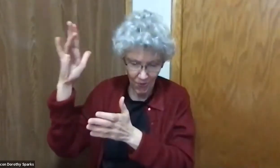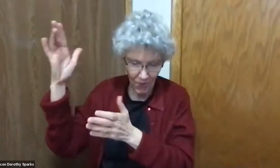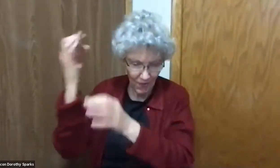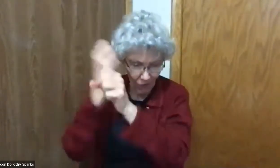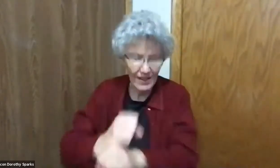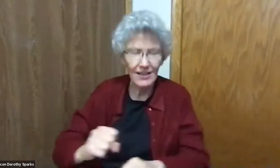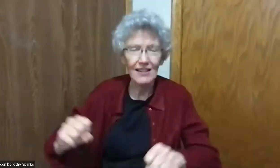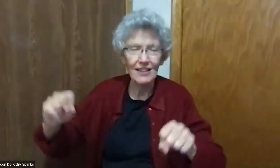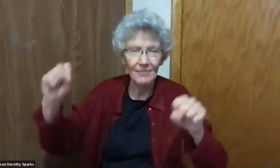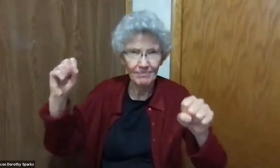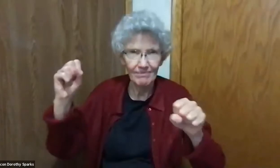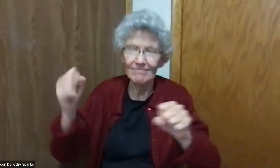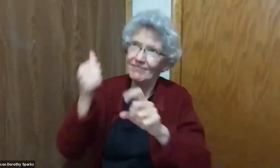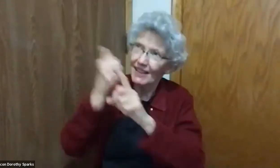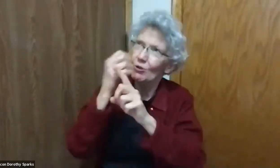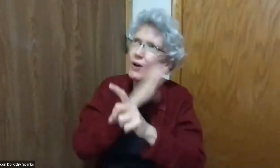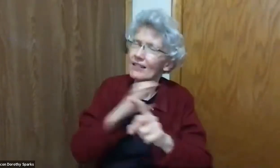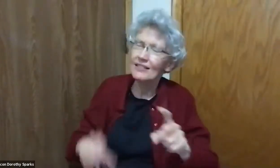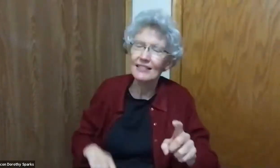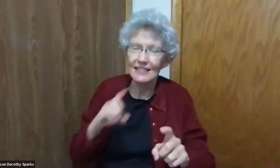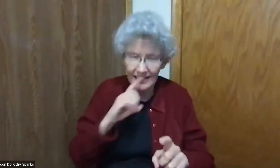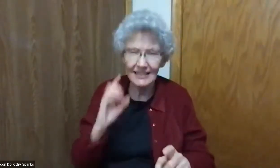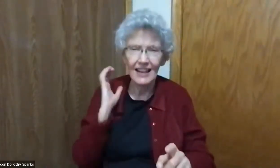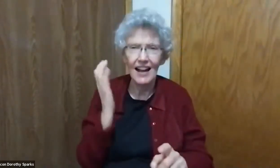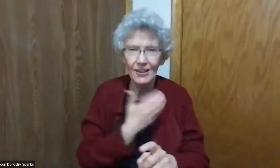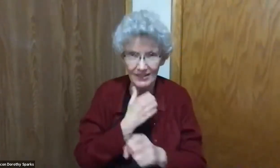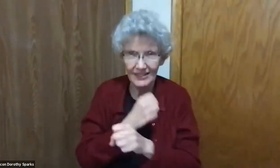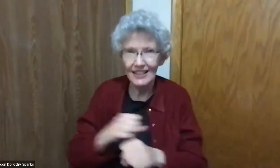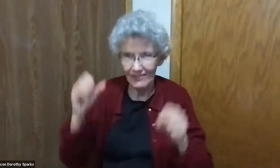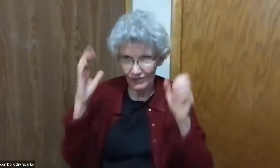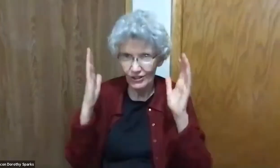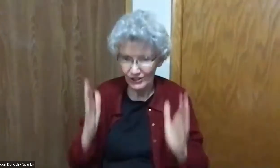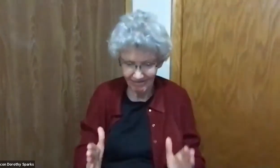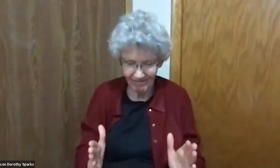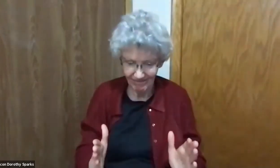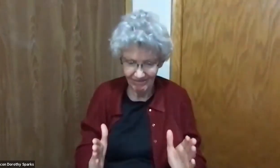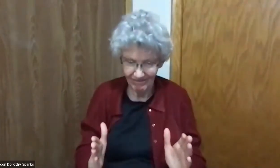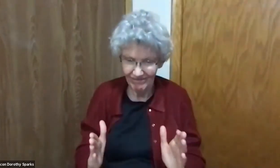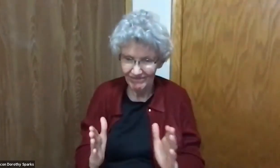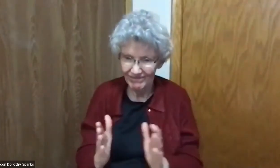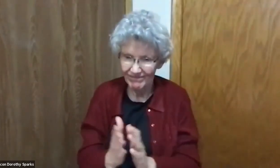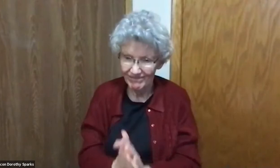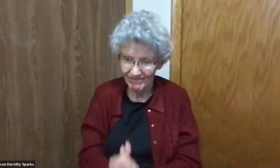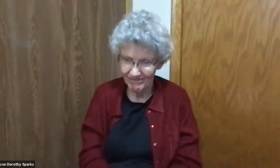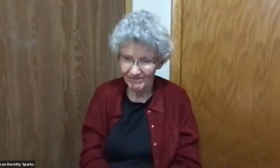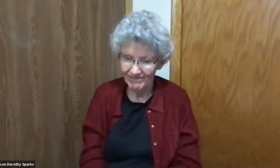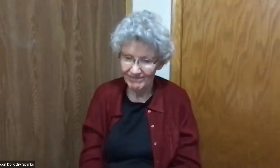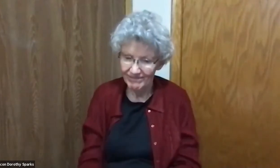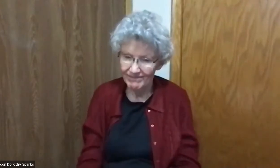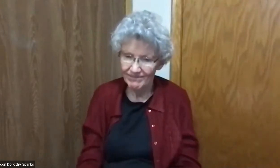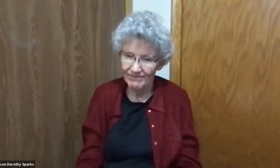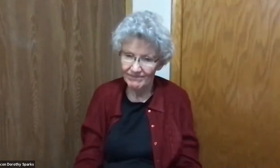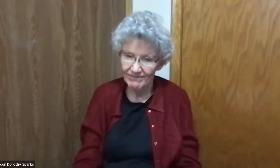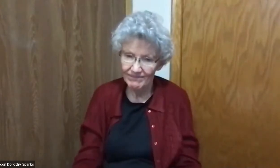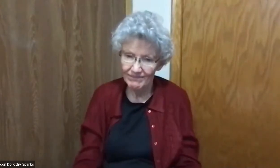Jesus is the one who brings glory and liberty. Christ is our salvation.